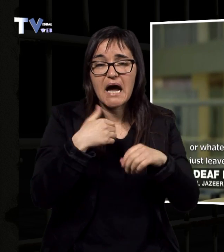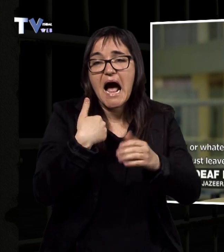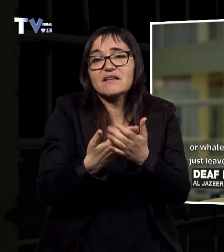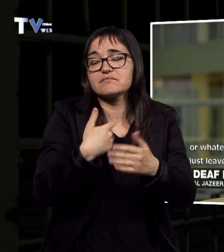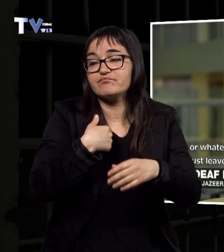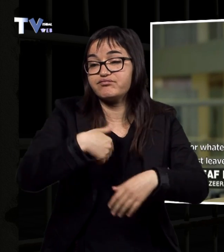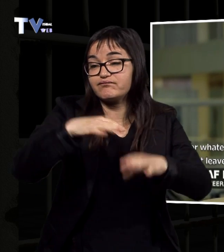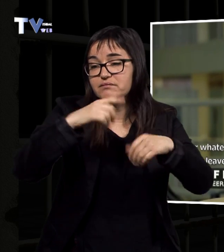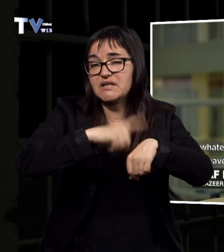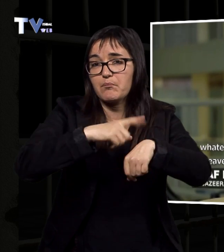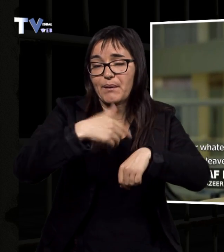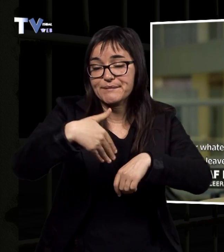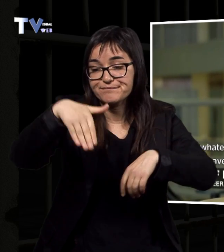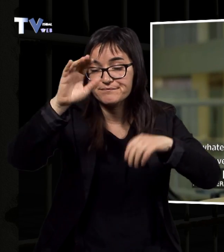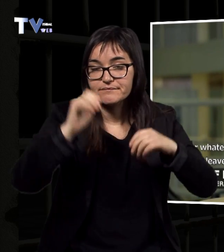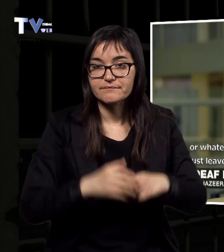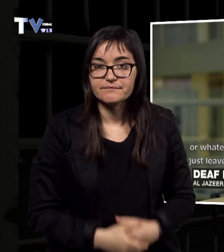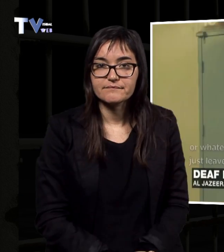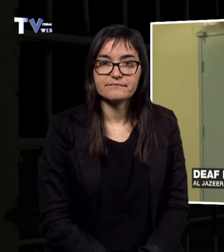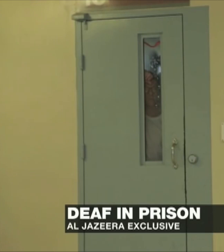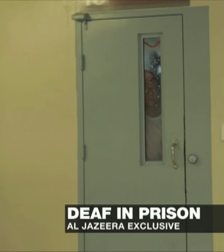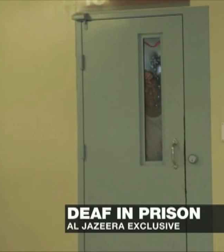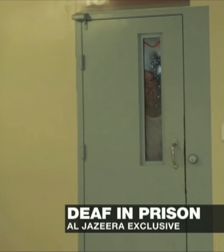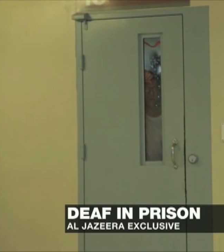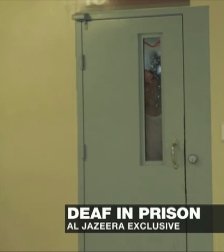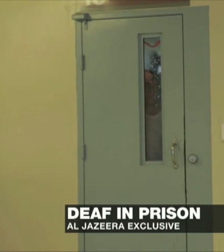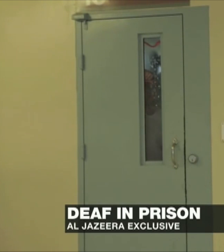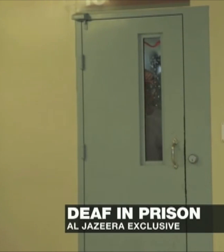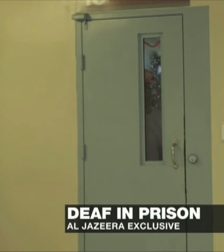just leave that alone and just wait till I do my time.